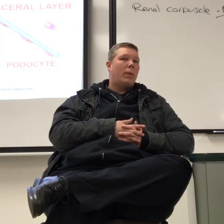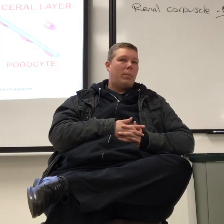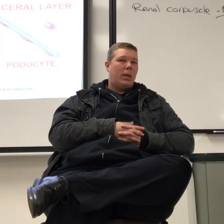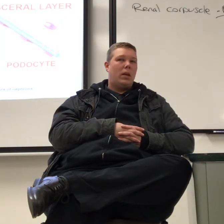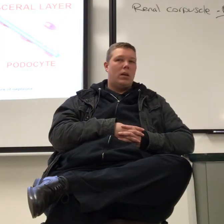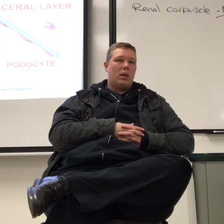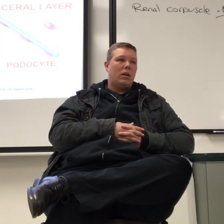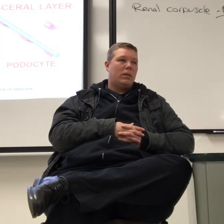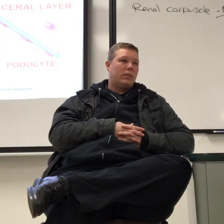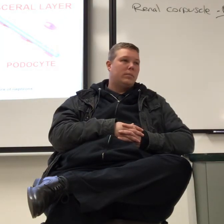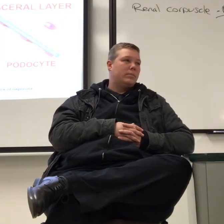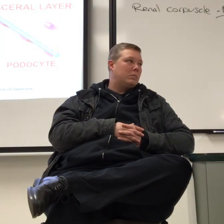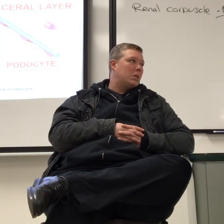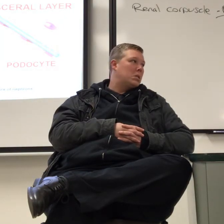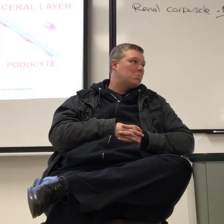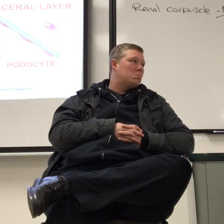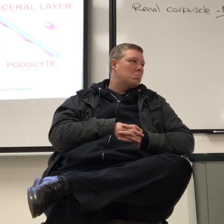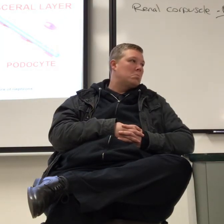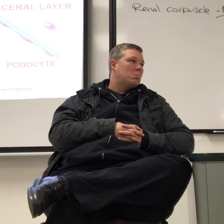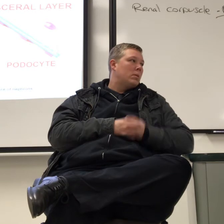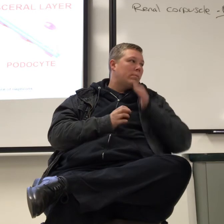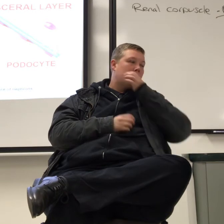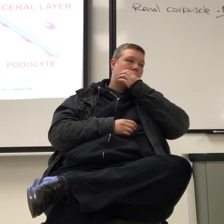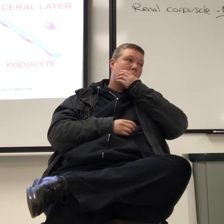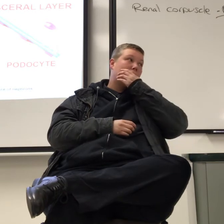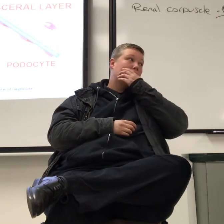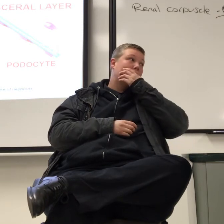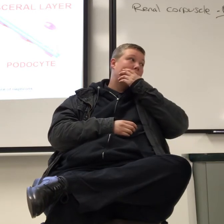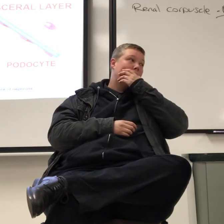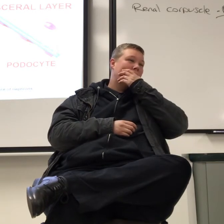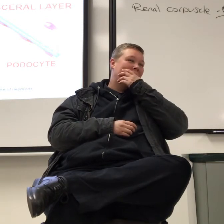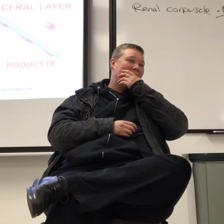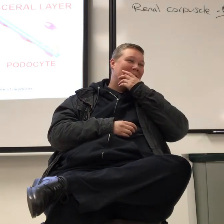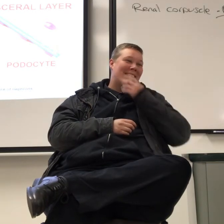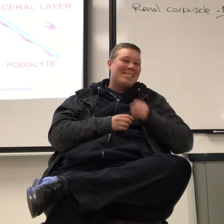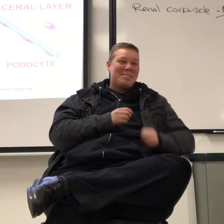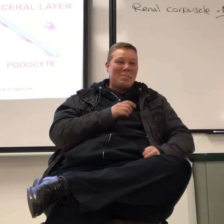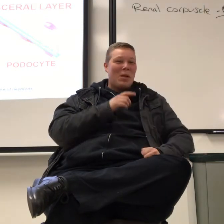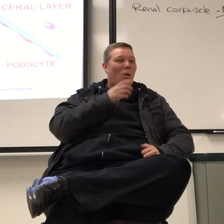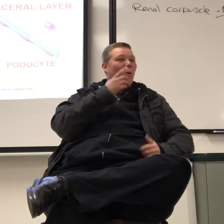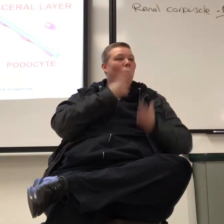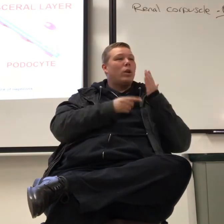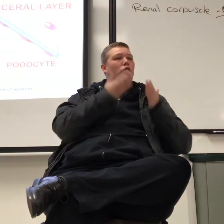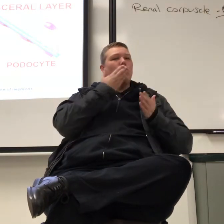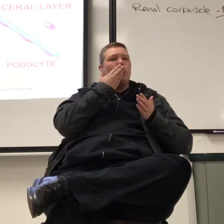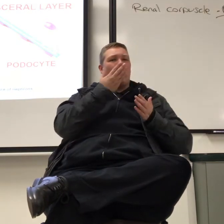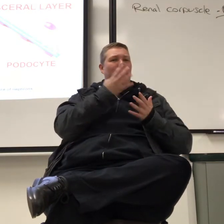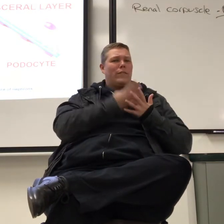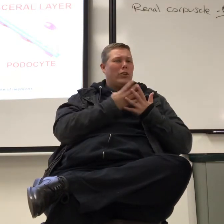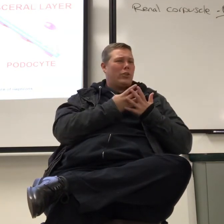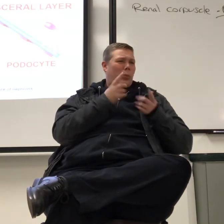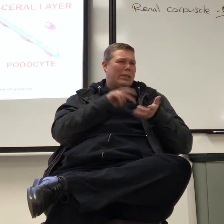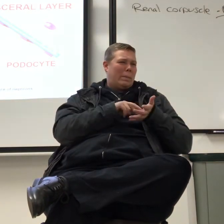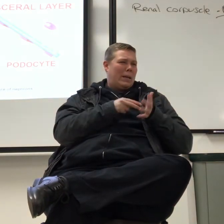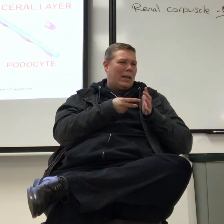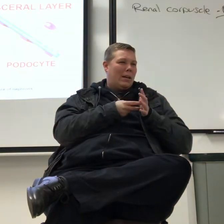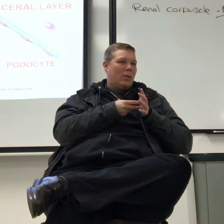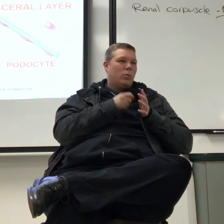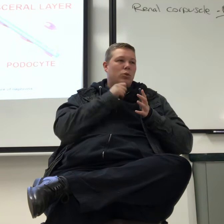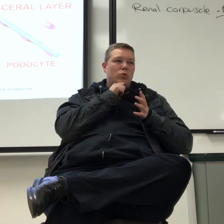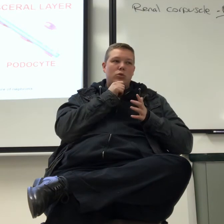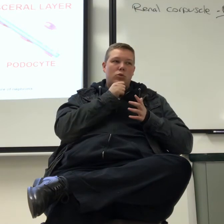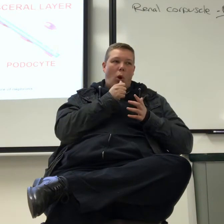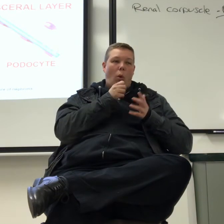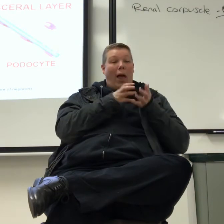So those slits make for a good filter. What's a good filter? Well, you don't let everything through the